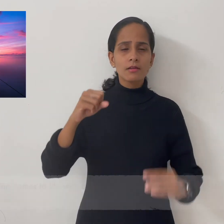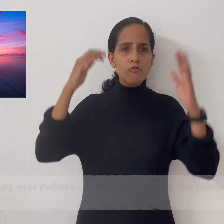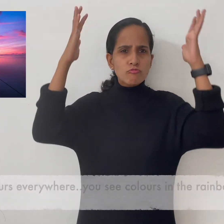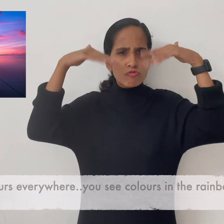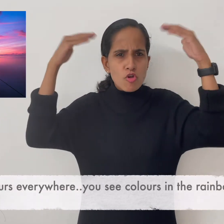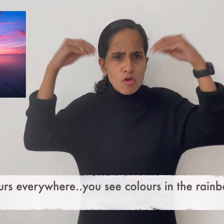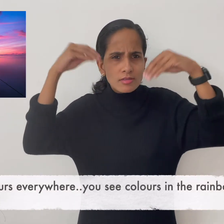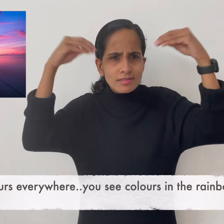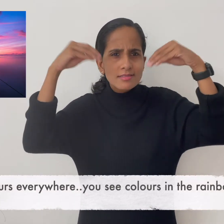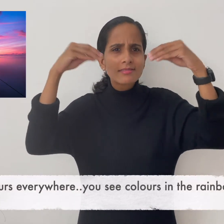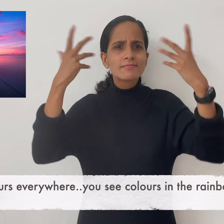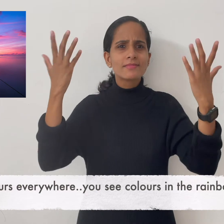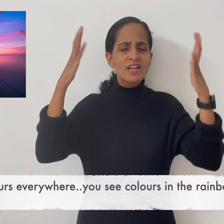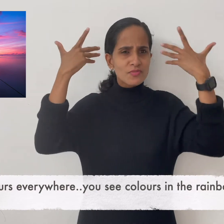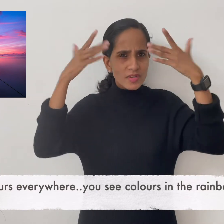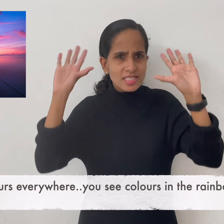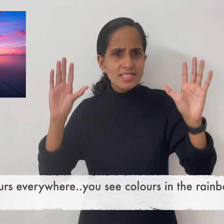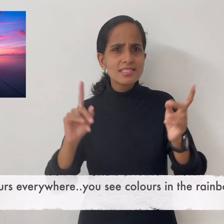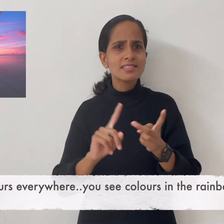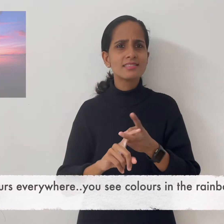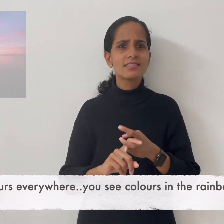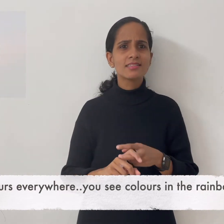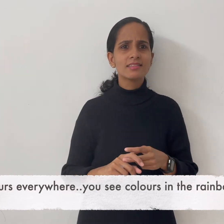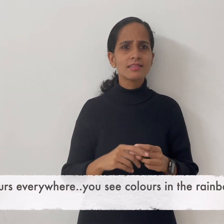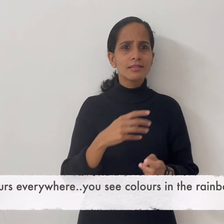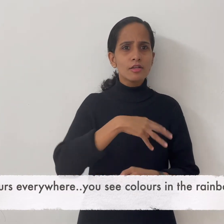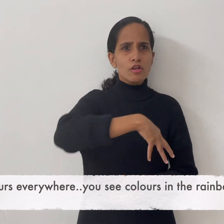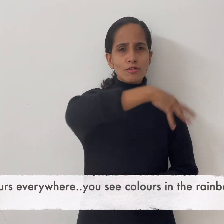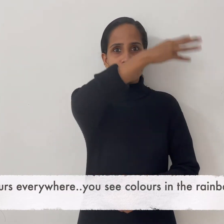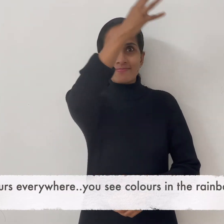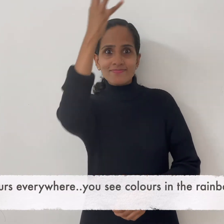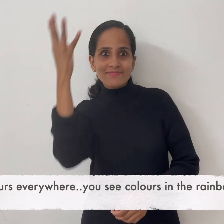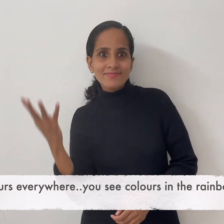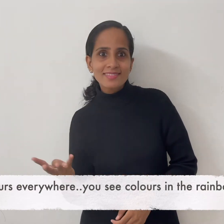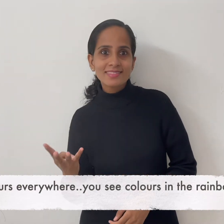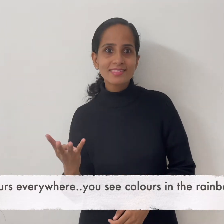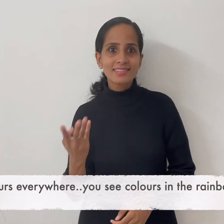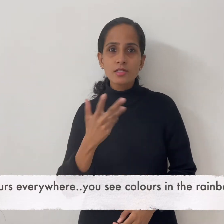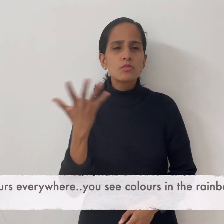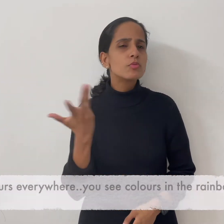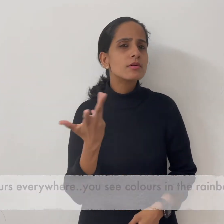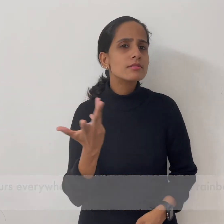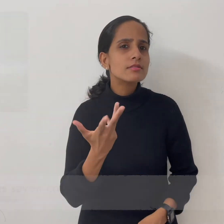You see colors everywhere. You see colors in a rainbow.